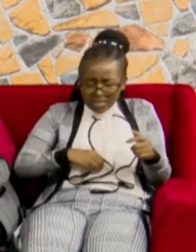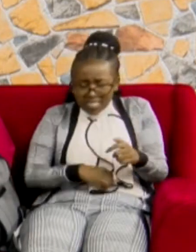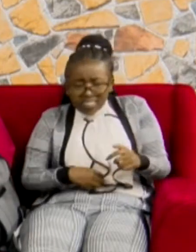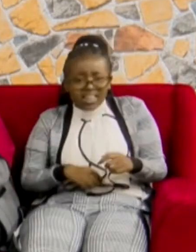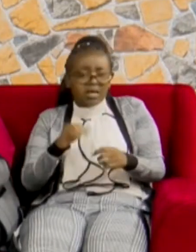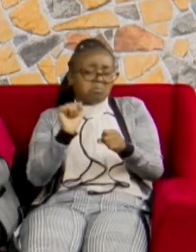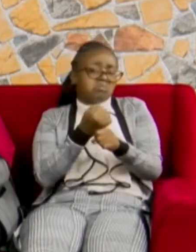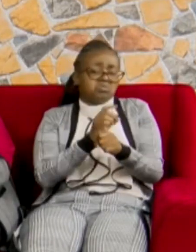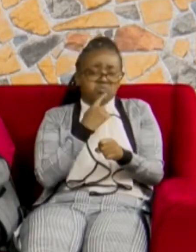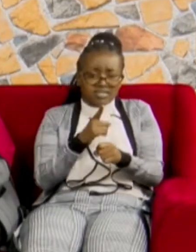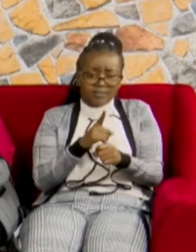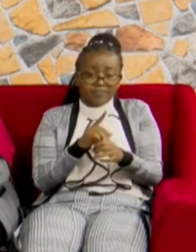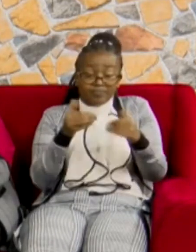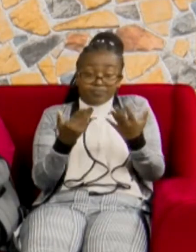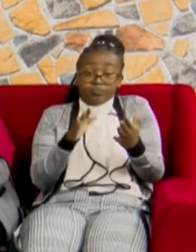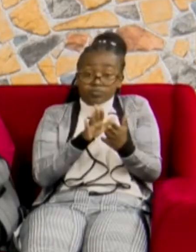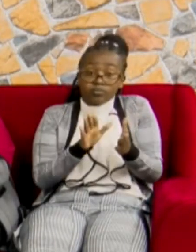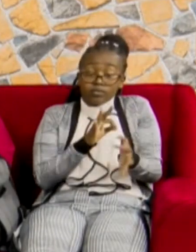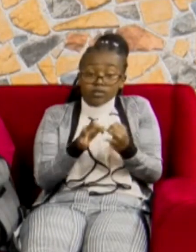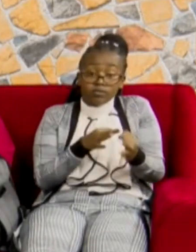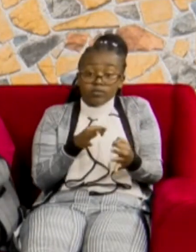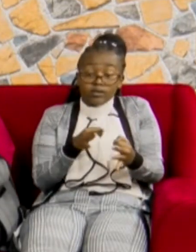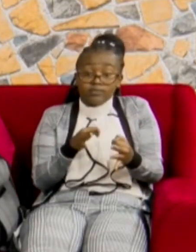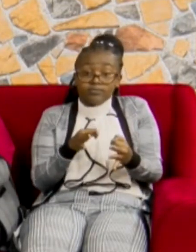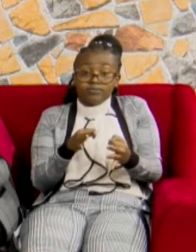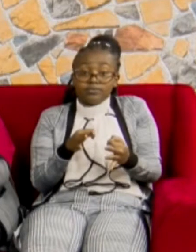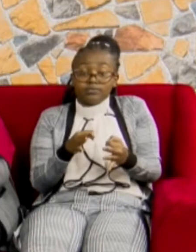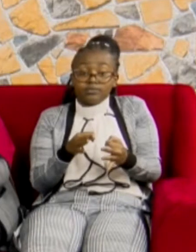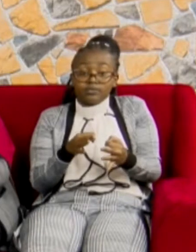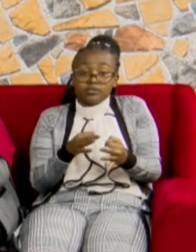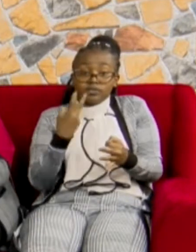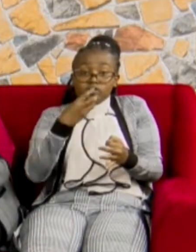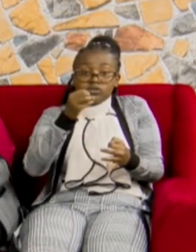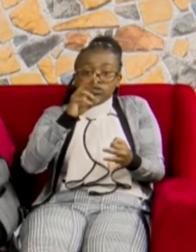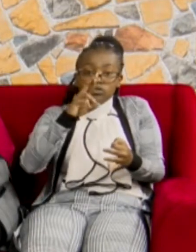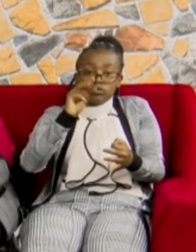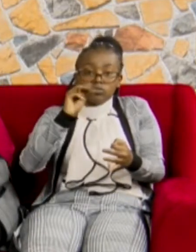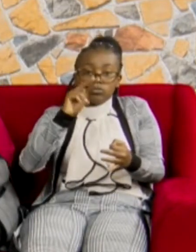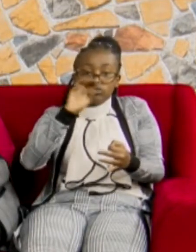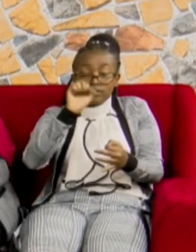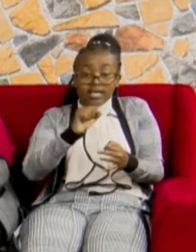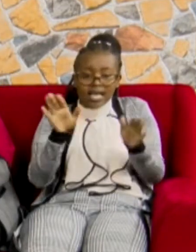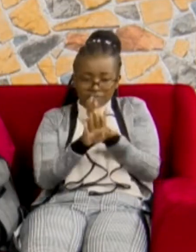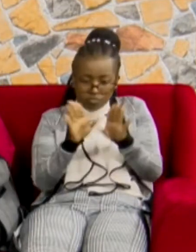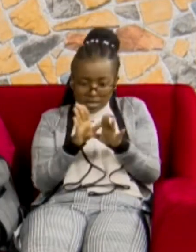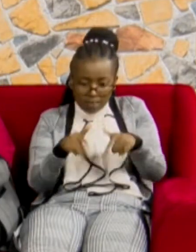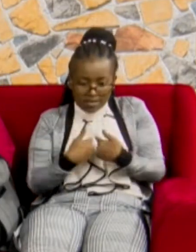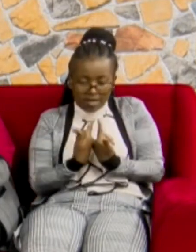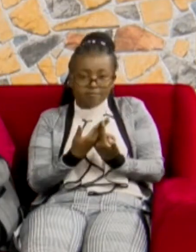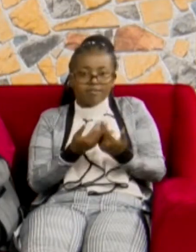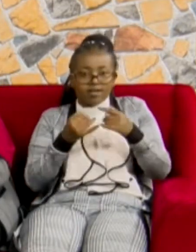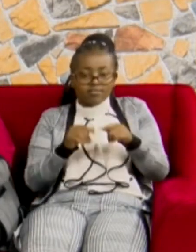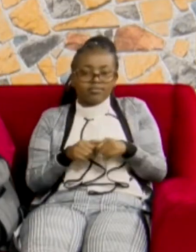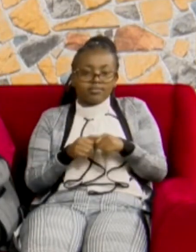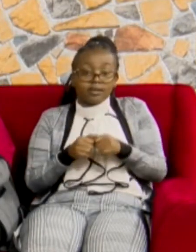more complex will it be, like if you hit teenage, your hormones are everywhere, and then I am feeling like my self-esteem issues